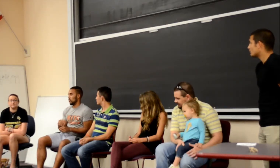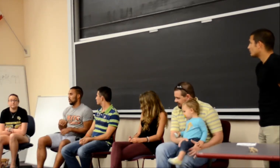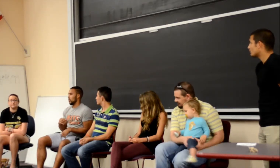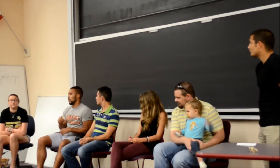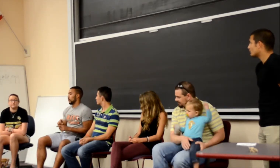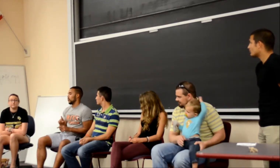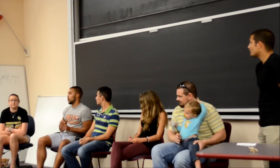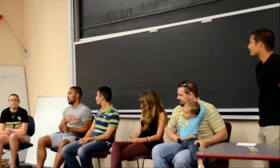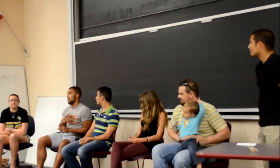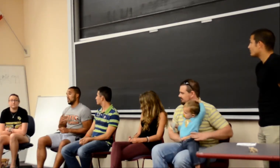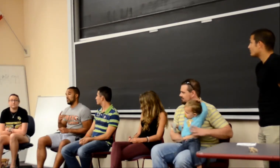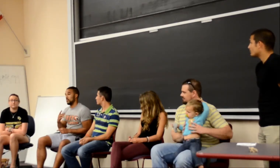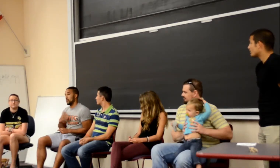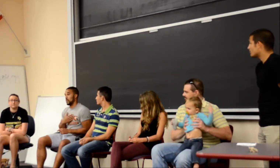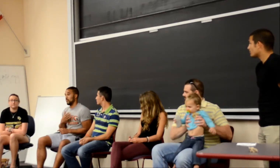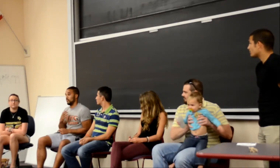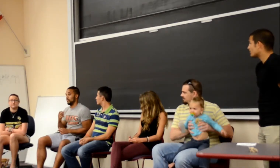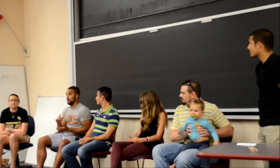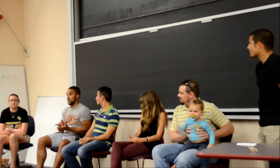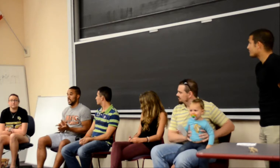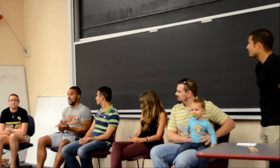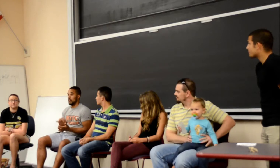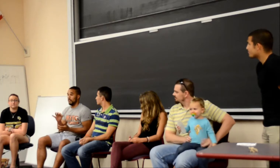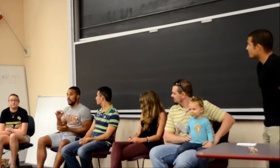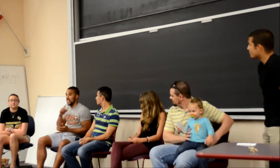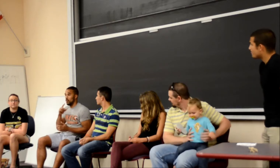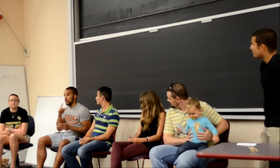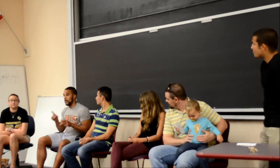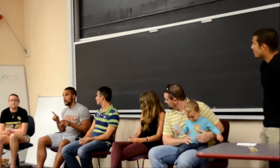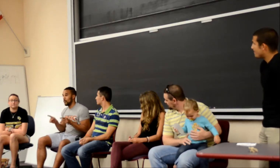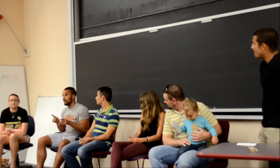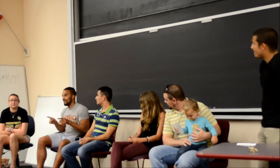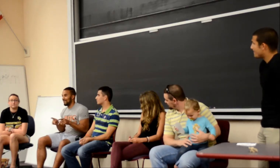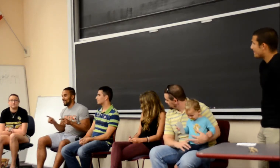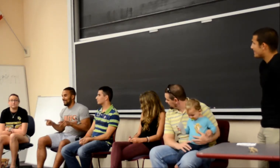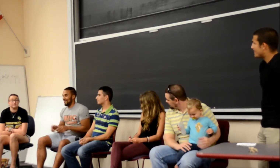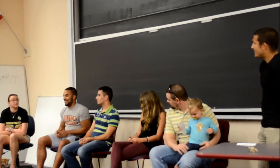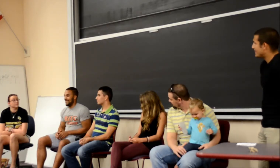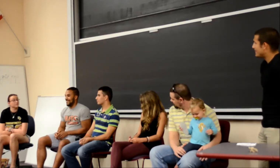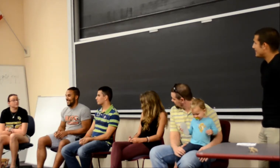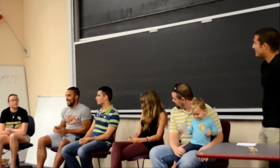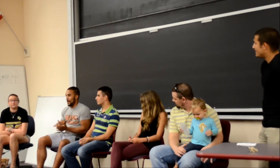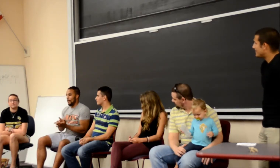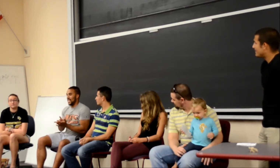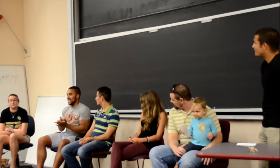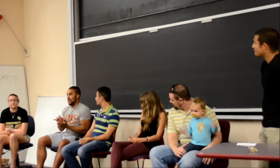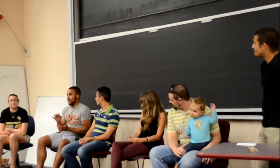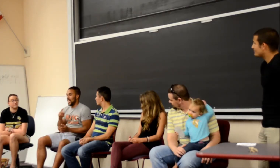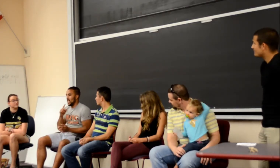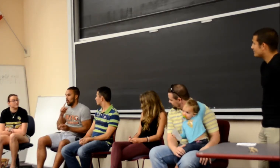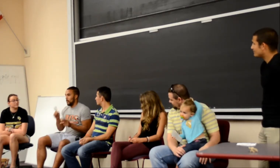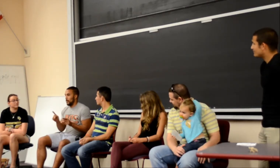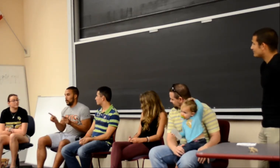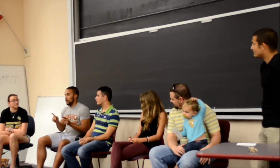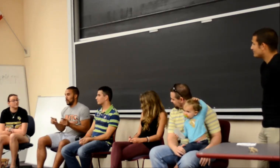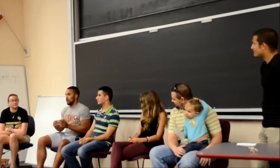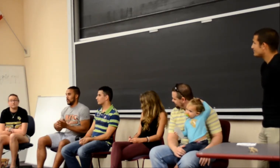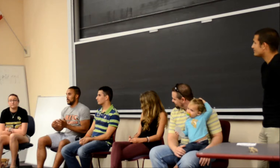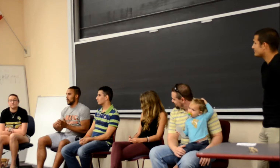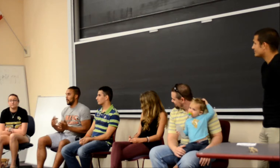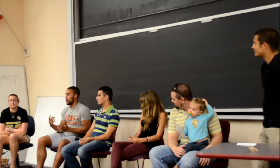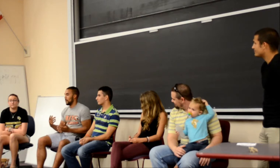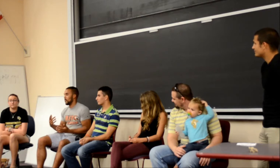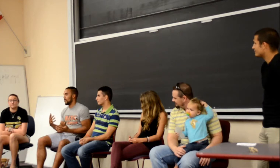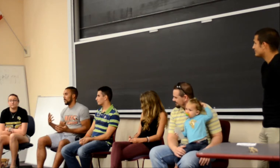sign language and culture and everything. I like